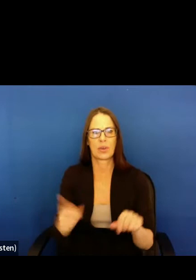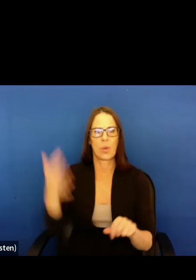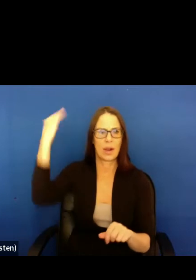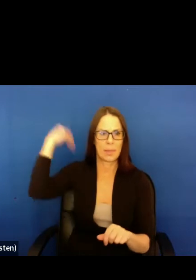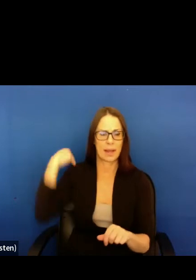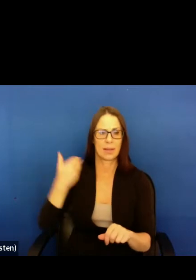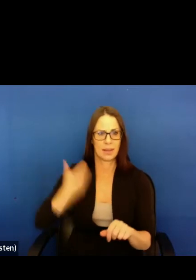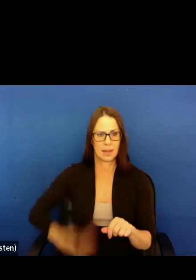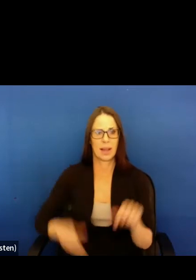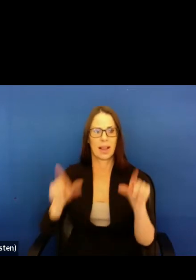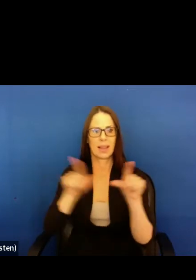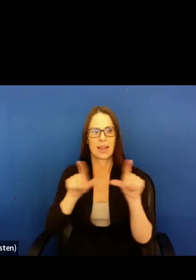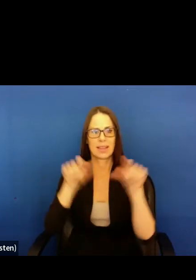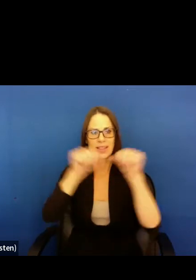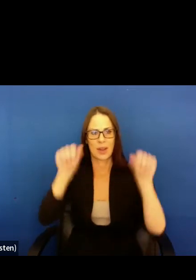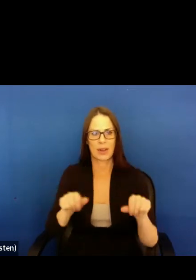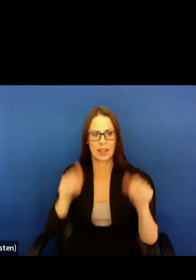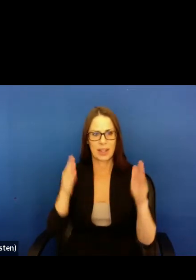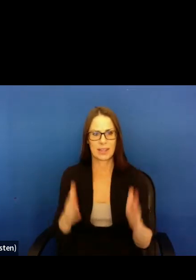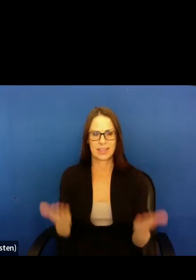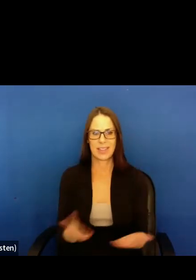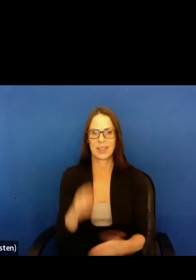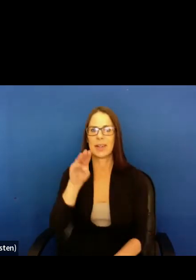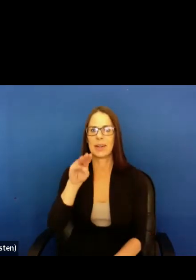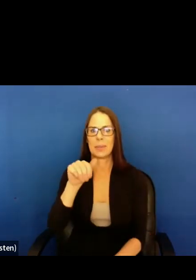licensed architect in the state of Massachusetts.